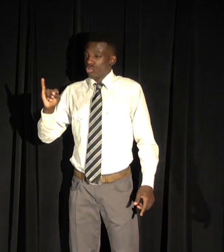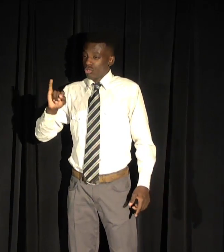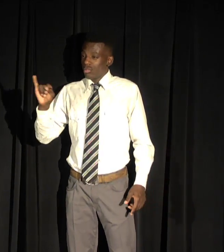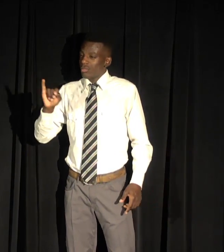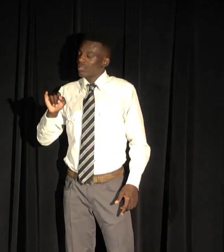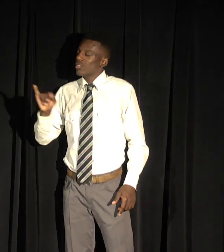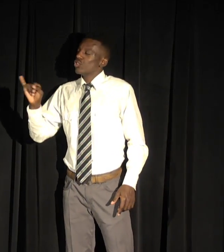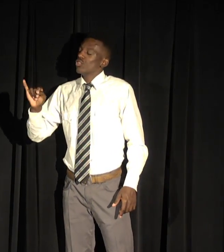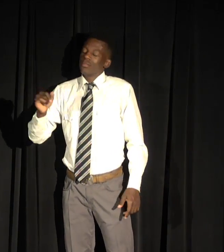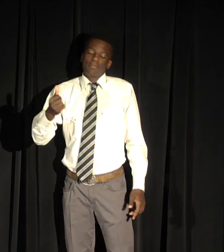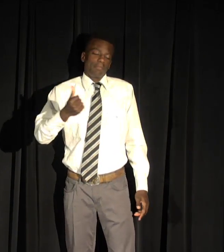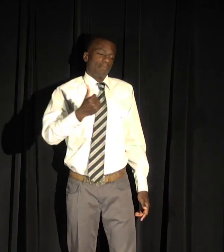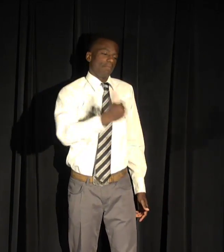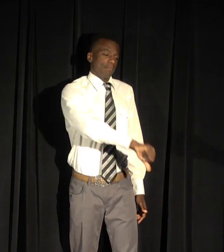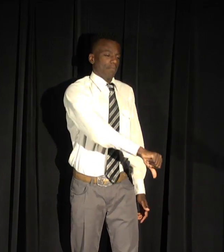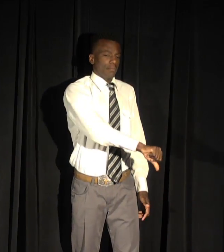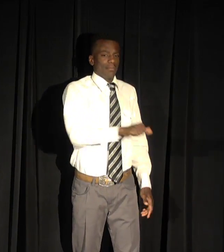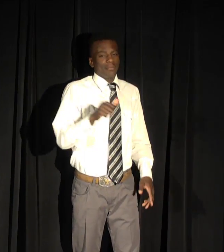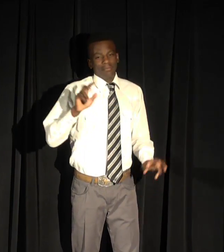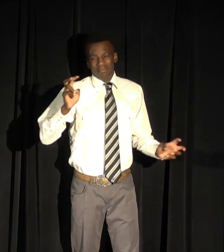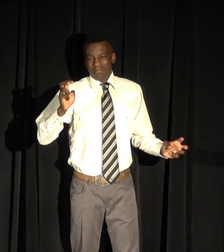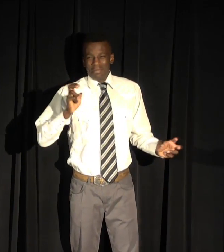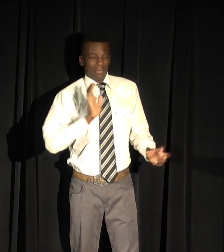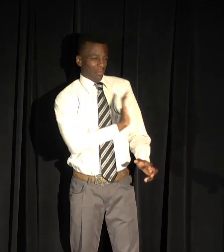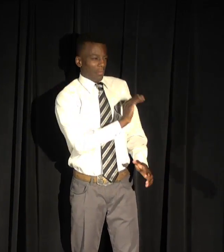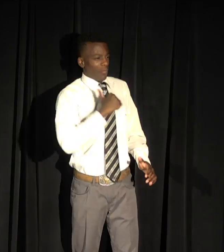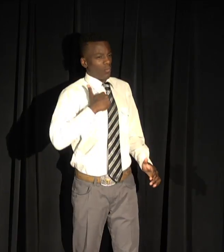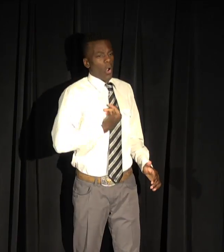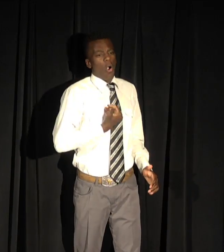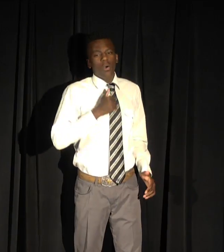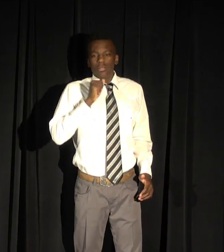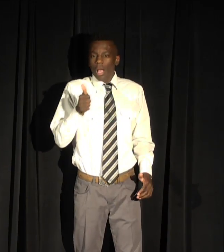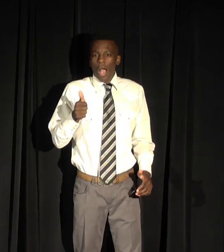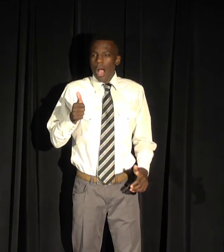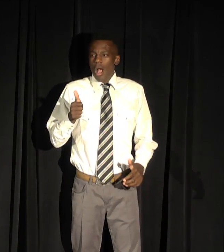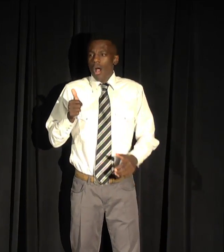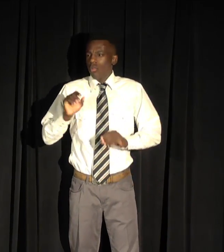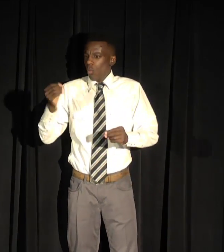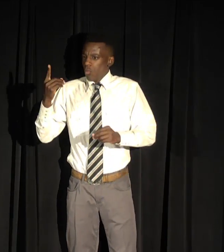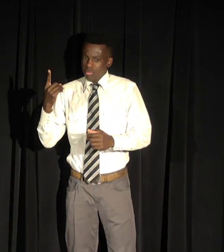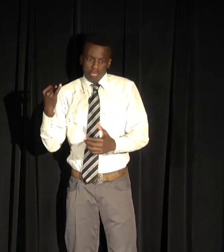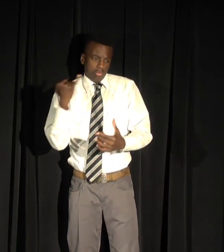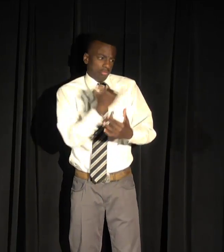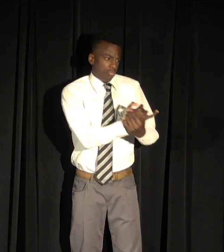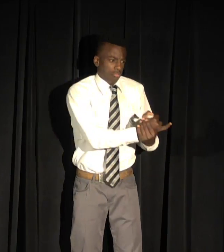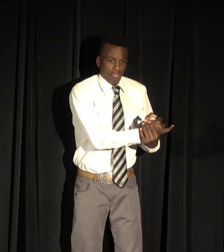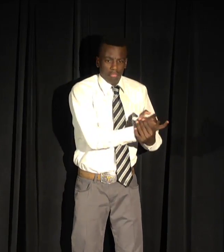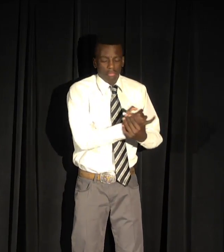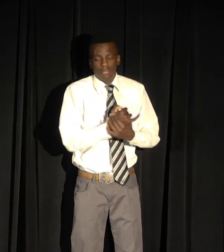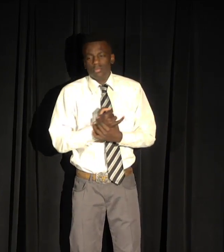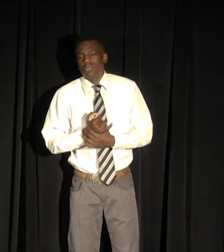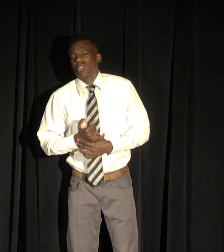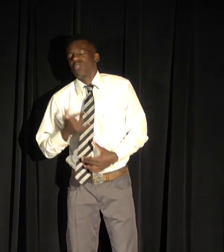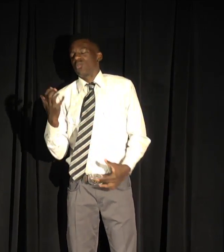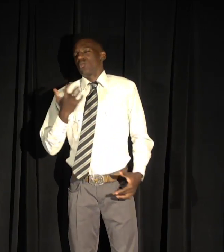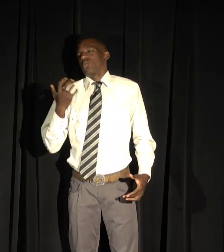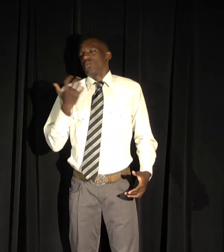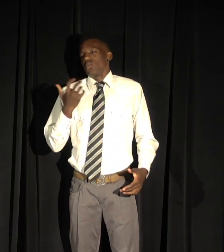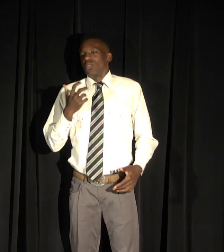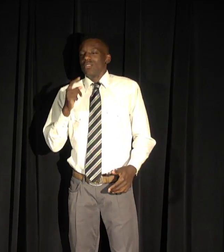They called their insurance company, and the insurance company denied their claim because they said it was their fault. You know, nobody came in and turned it on or